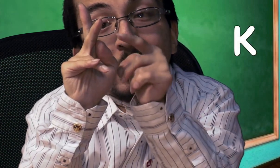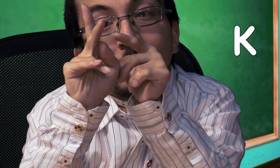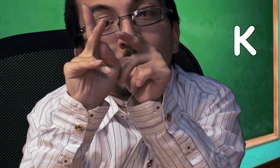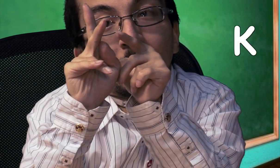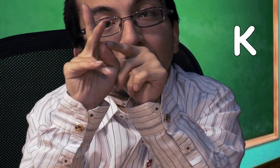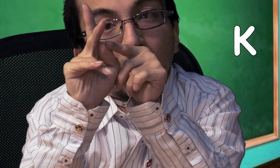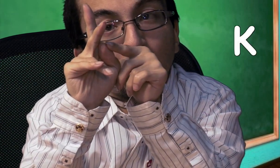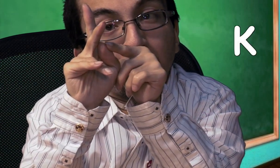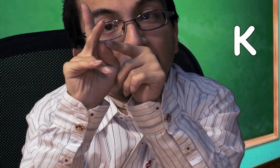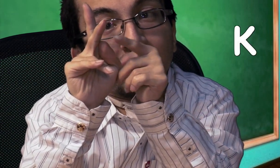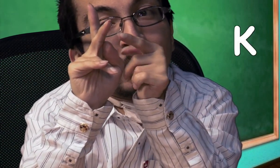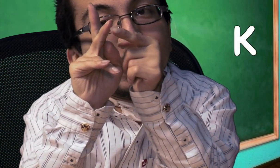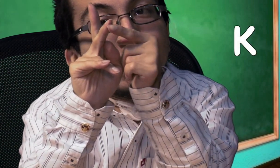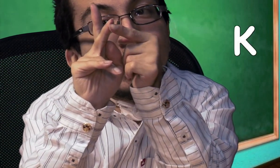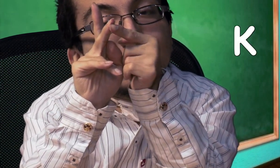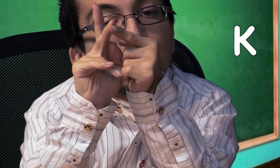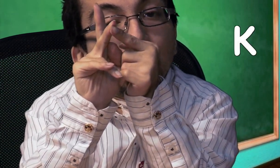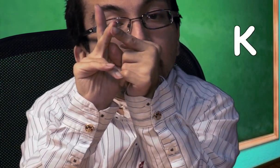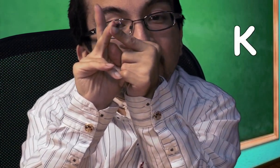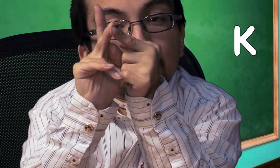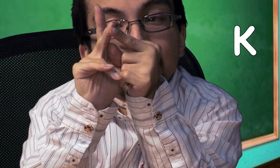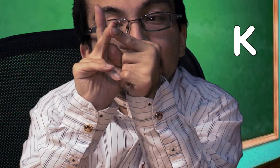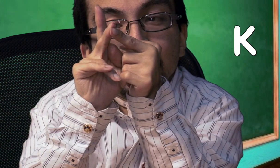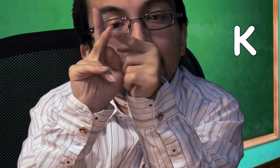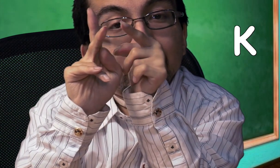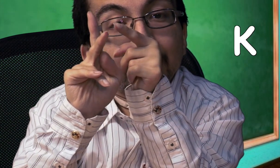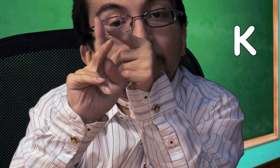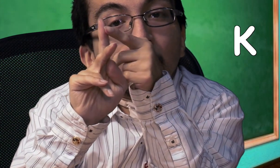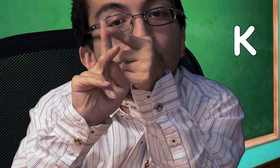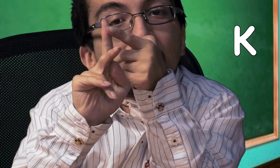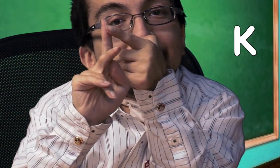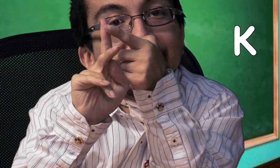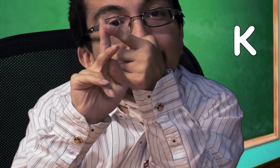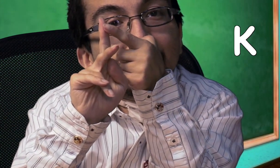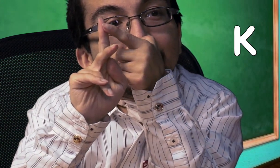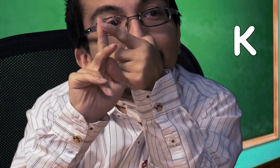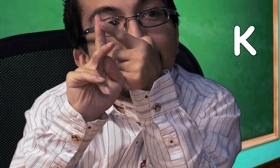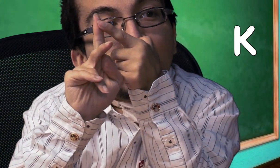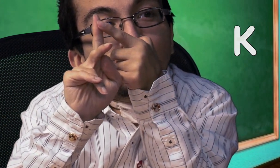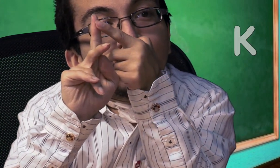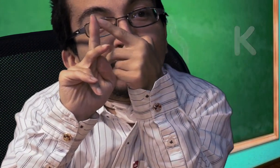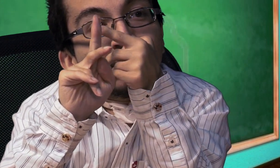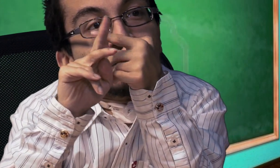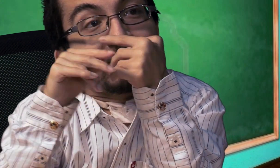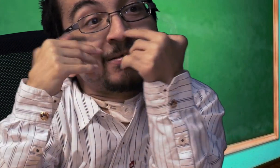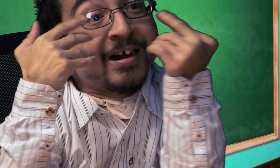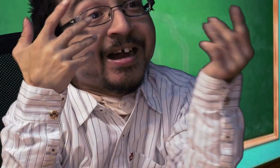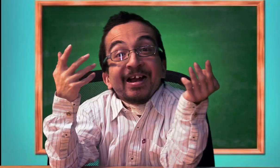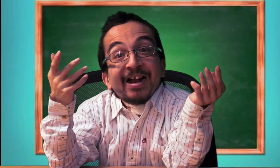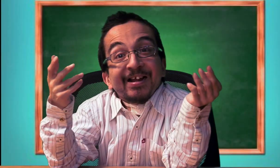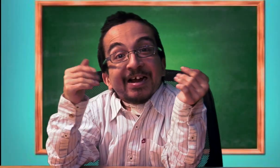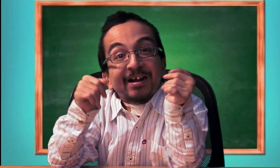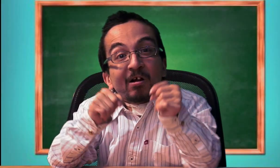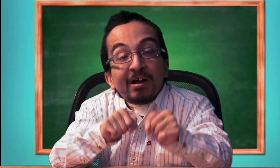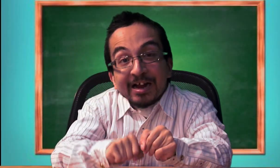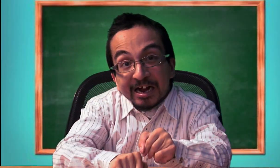the thumb and middle finger touching while the index is out. And that's half